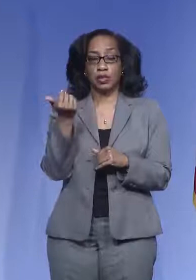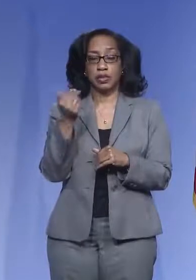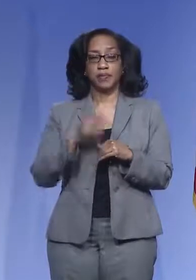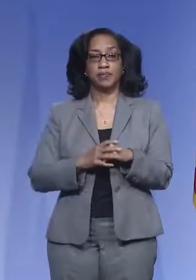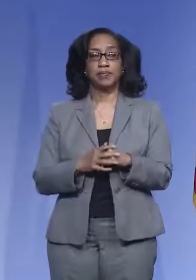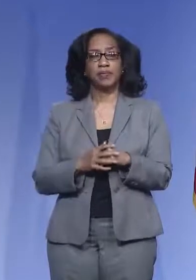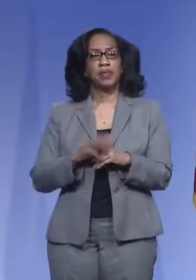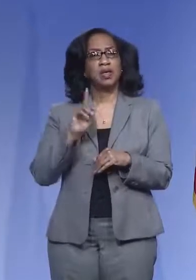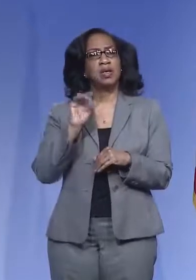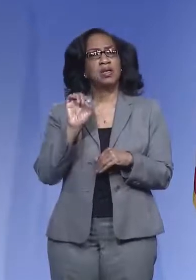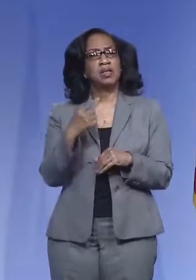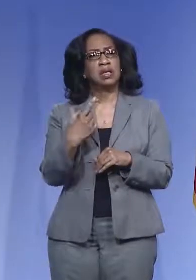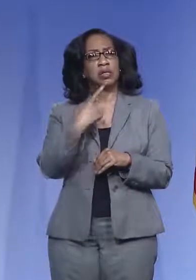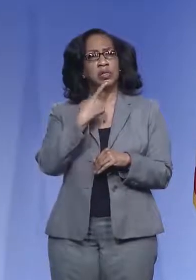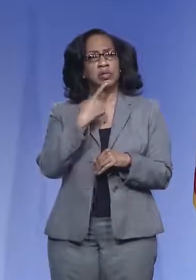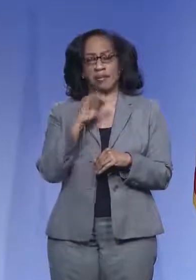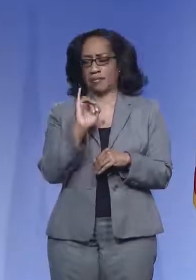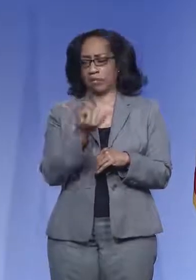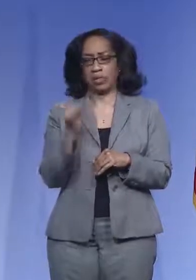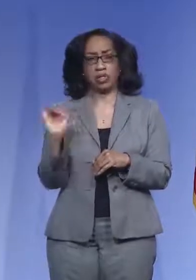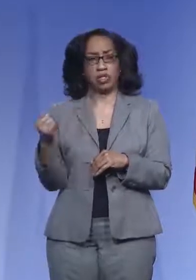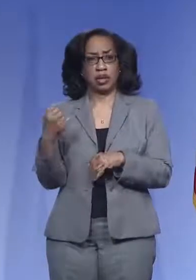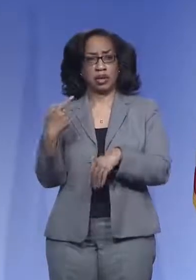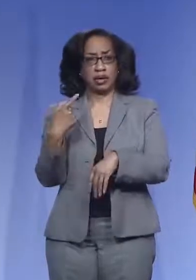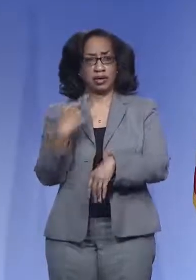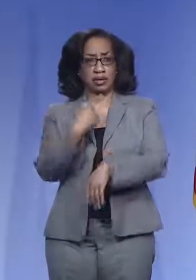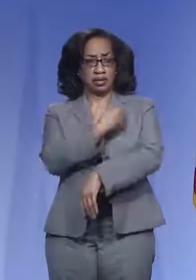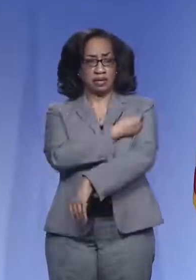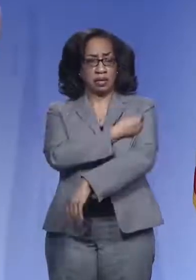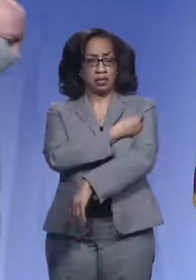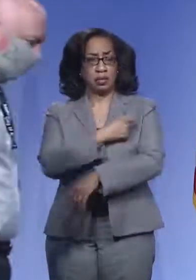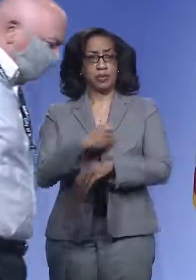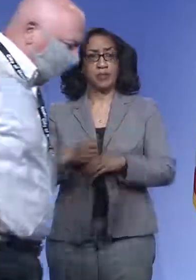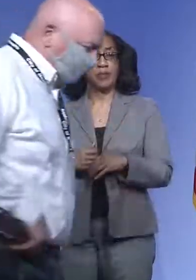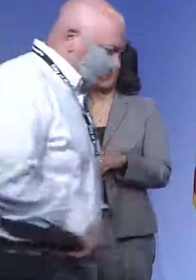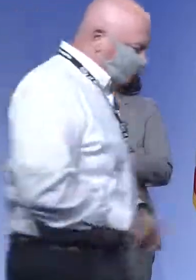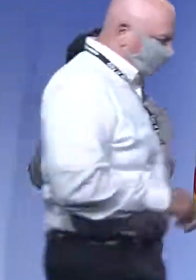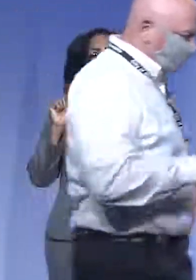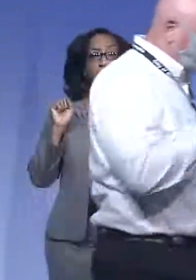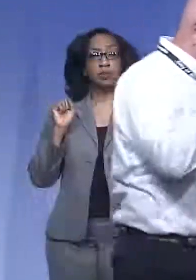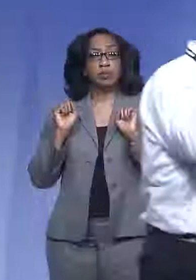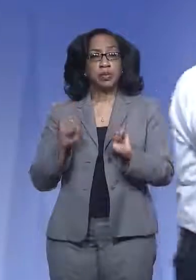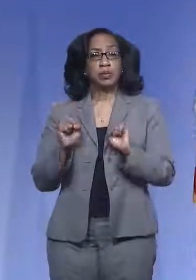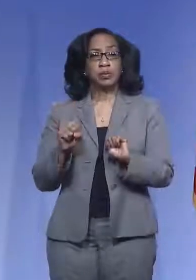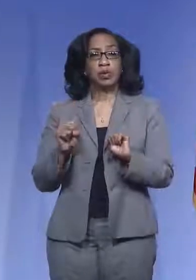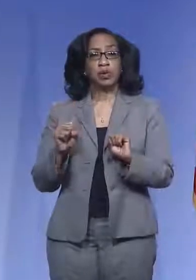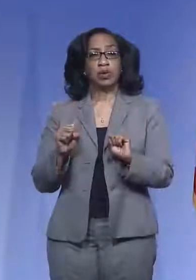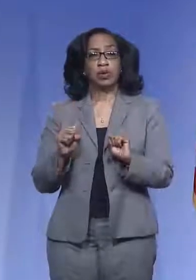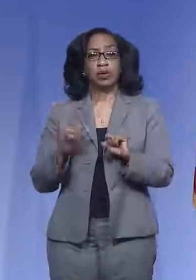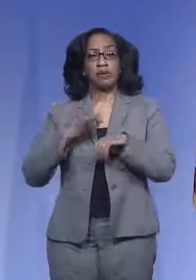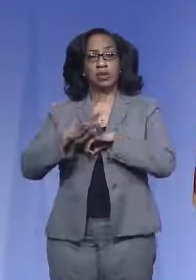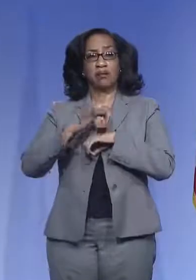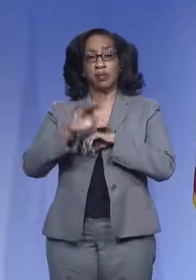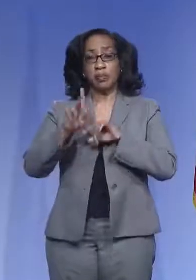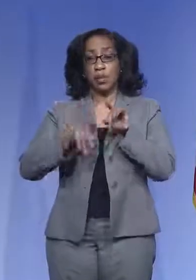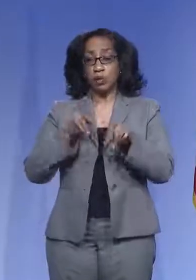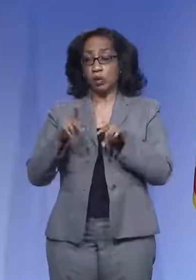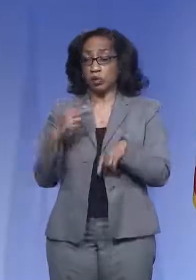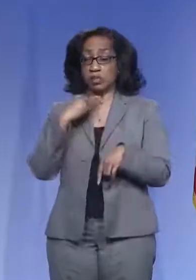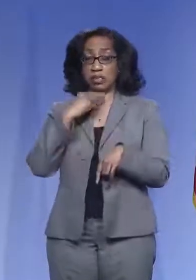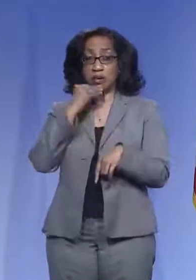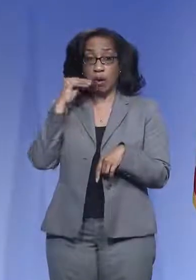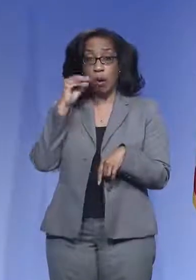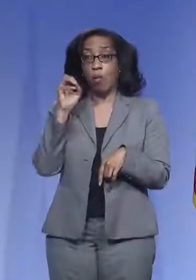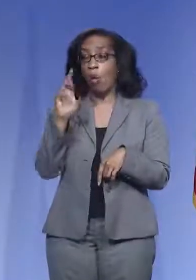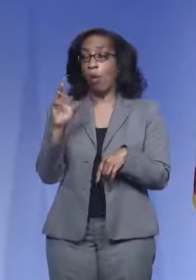Doug, you mentioned that the J&J vaccine may be available for people who are not homebound and homeless by next week. How soon will they